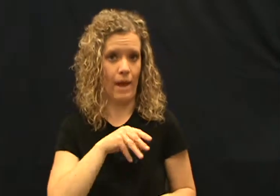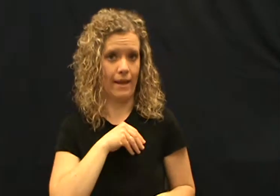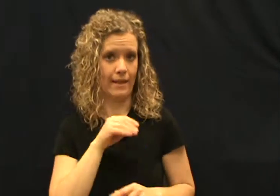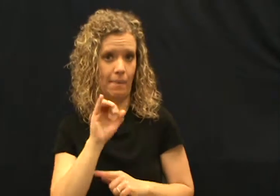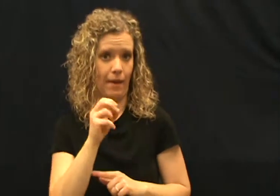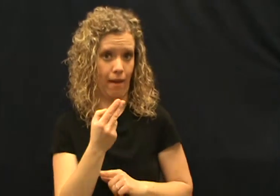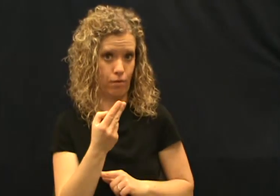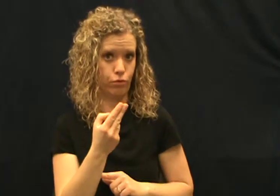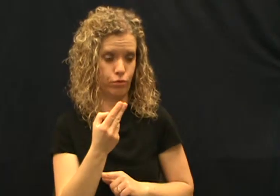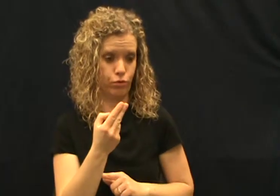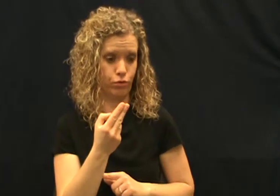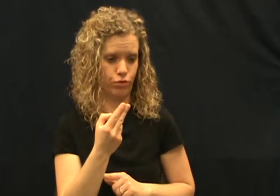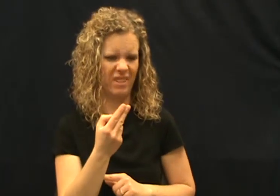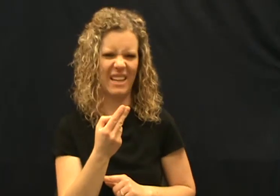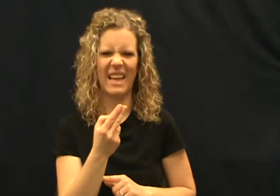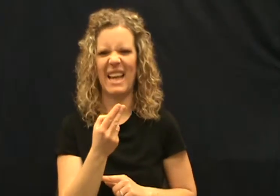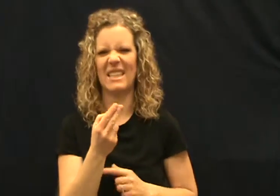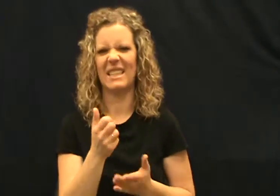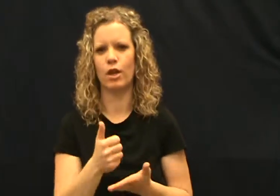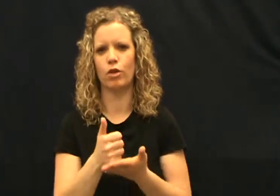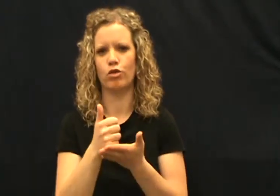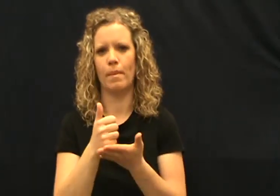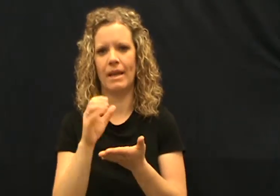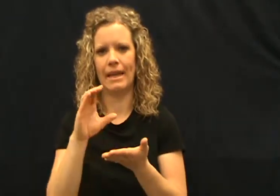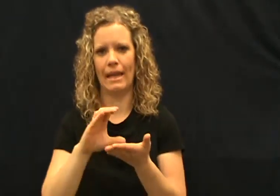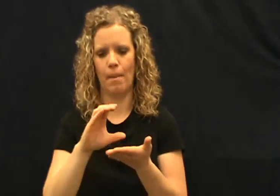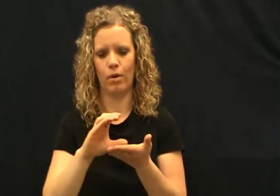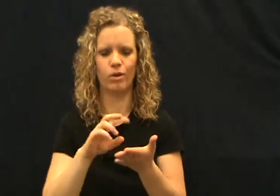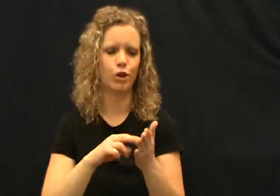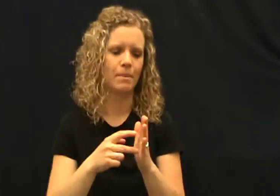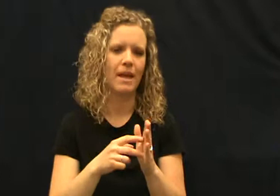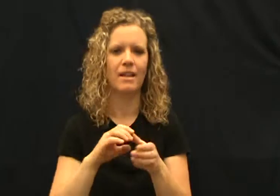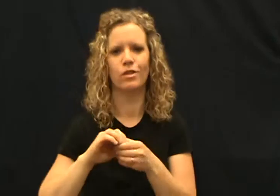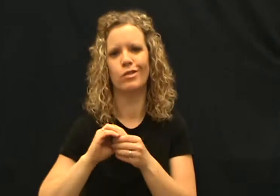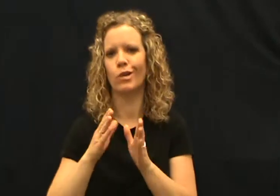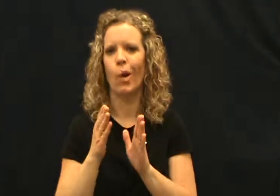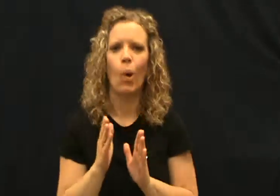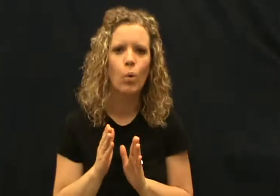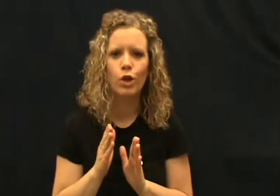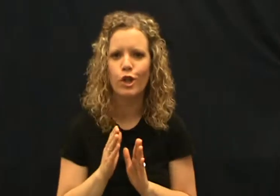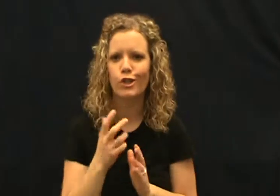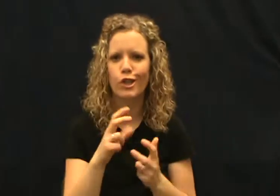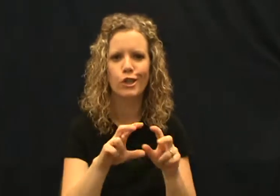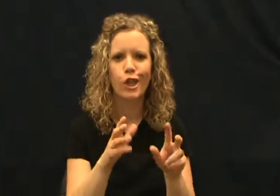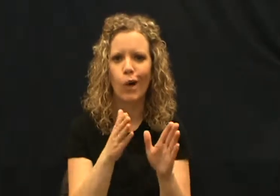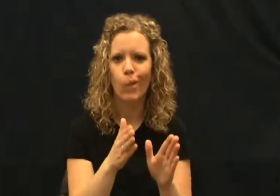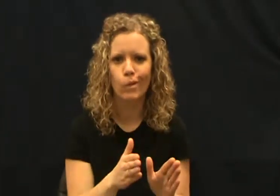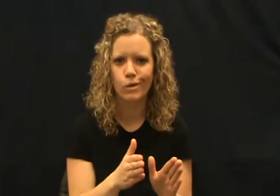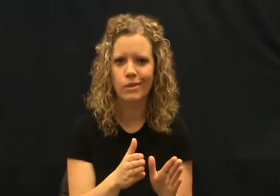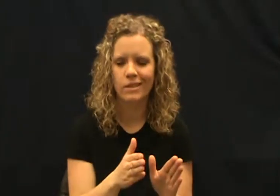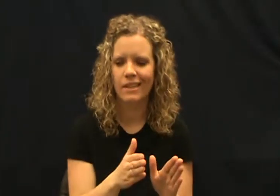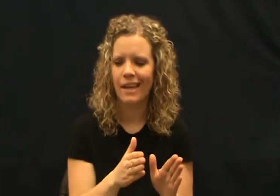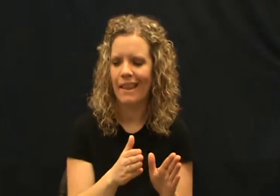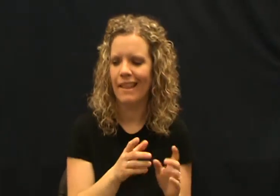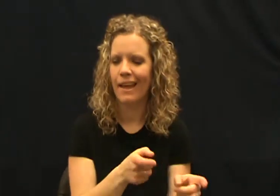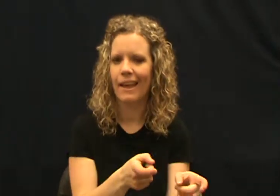of contributed capital. In other words, owners or stockholders put some cash into the business. And